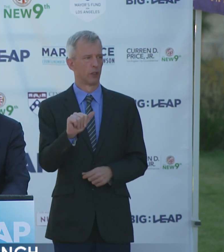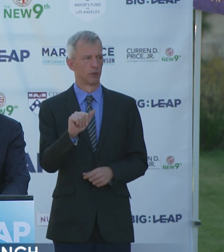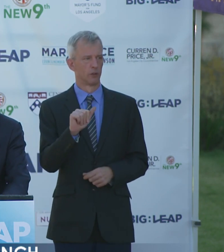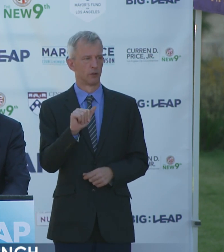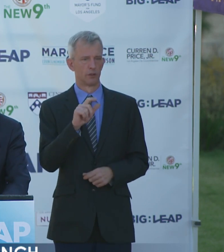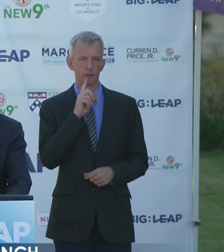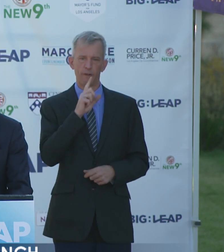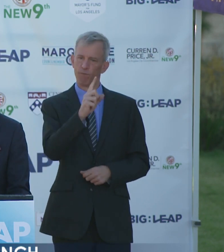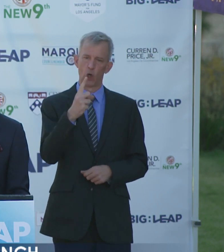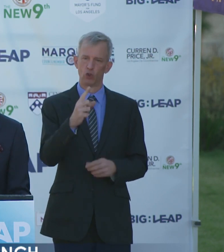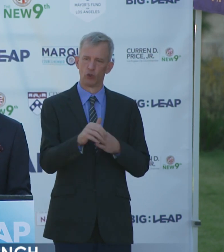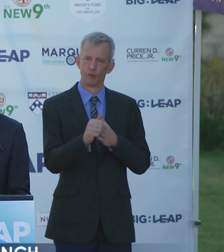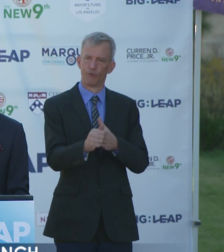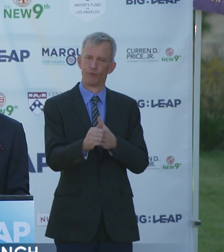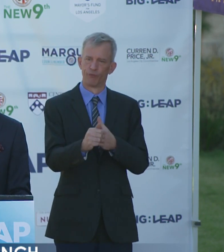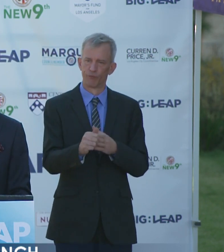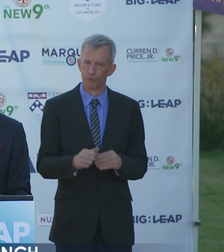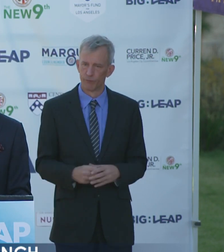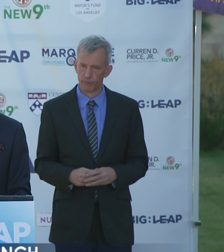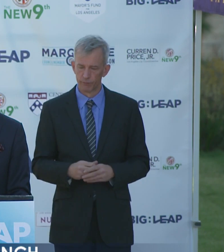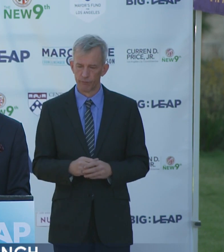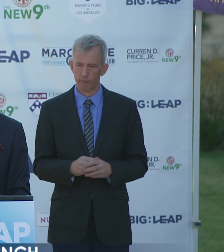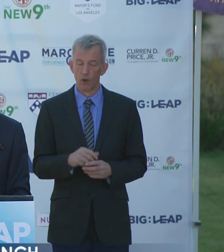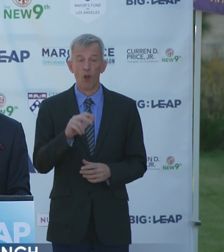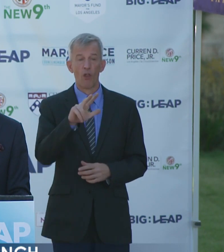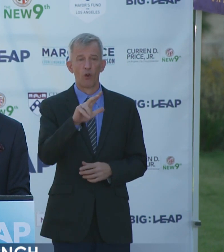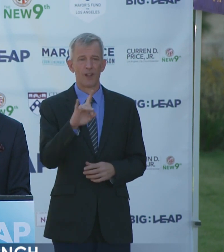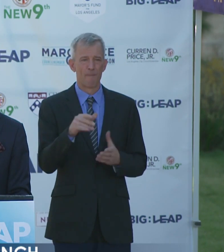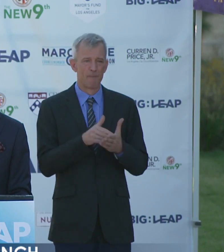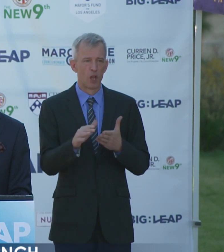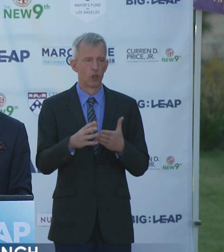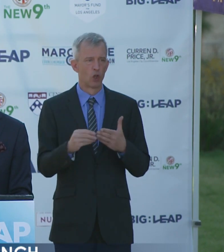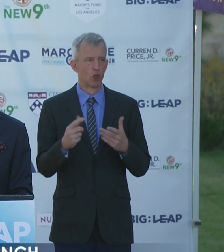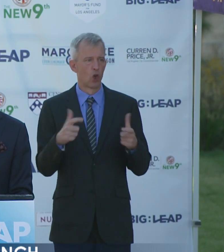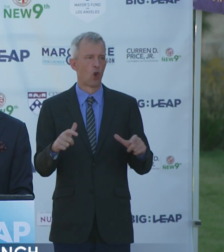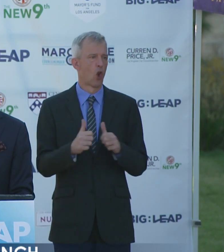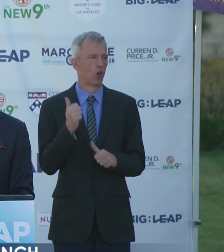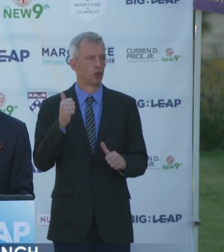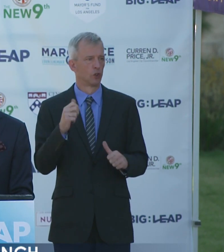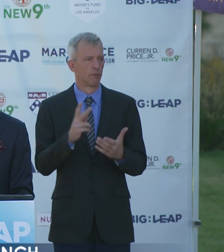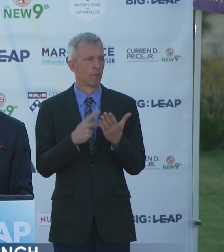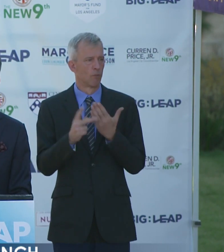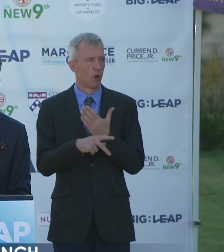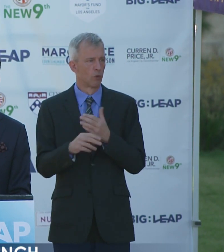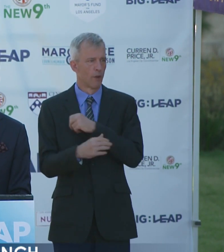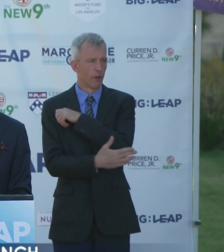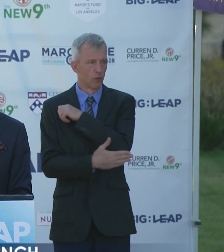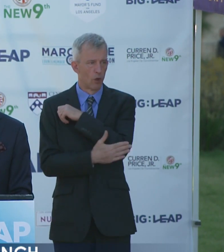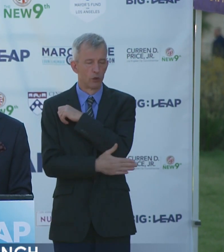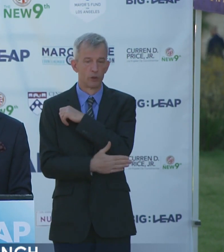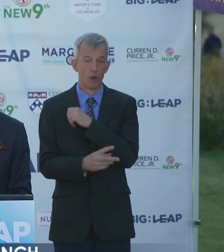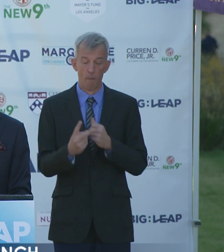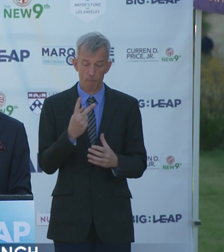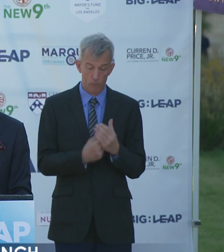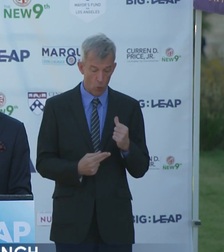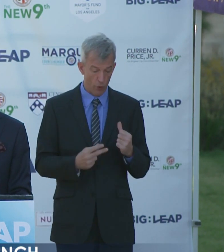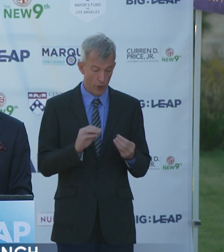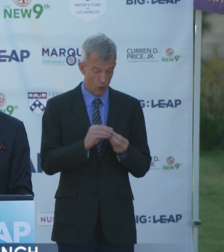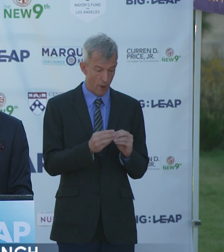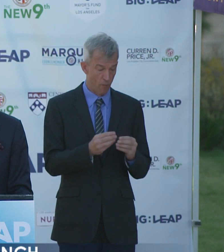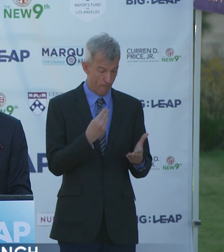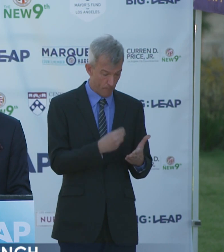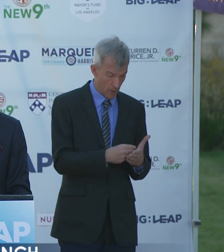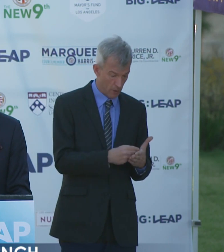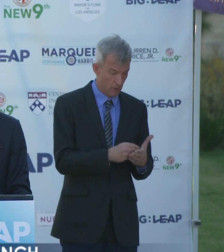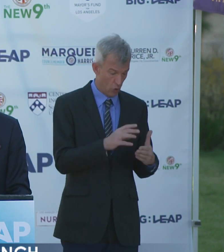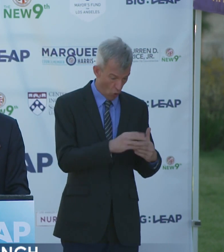I mentioned, at $38 million, ours is the largest program in the country, in both absolute dollars and the number of people served. And here's